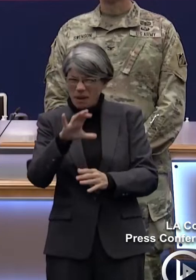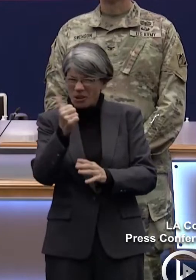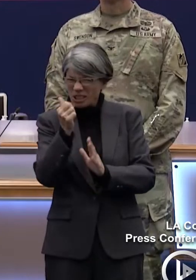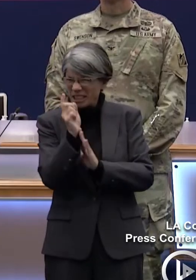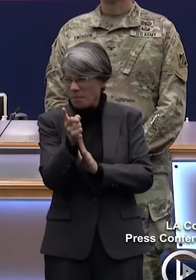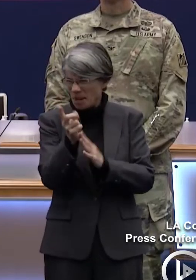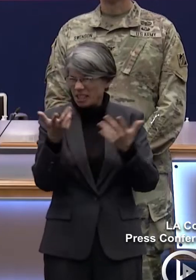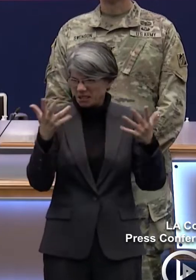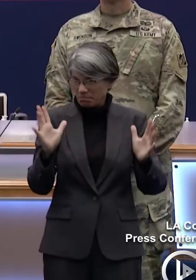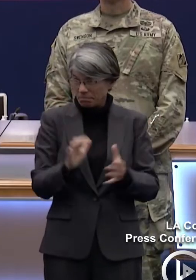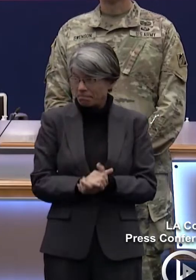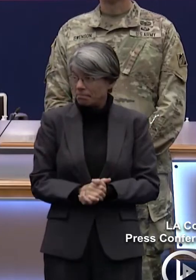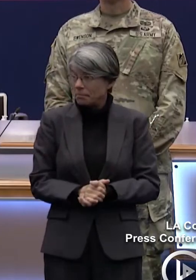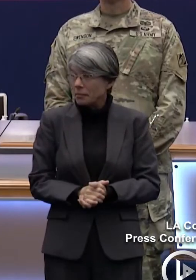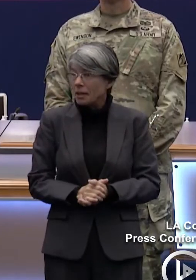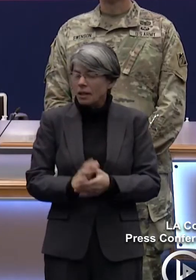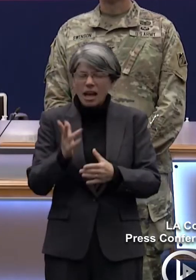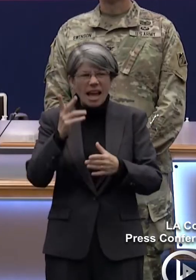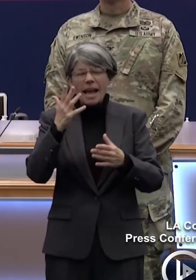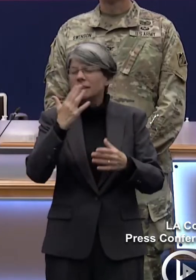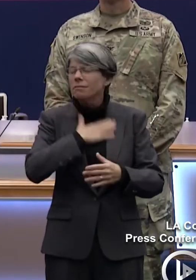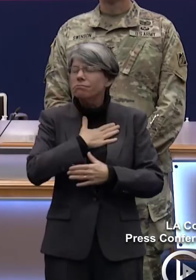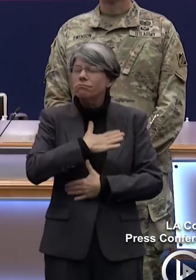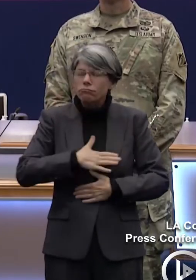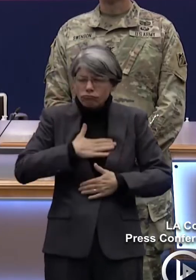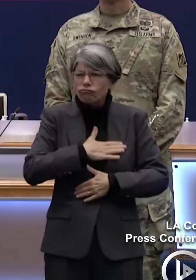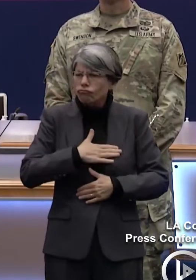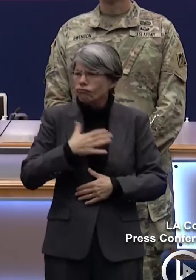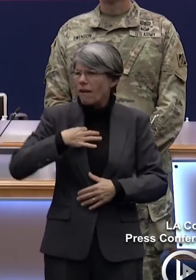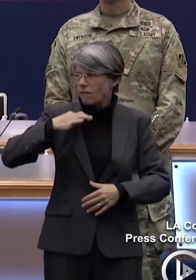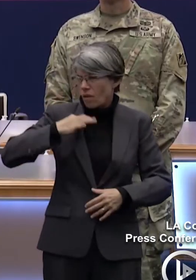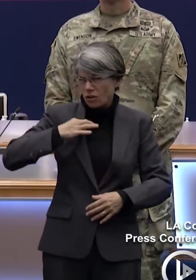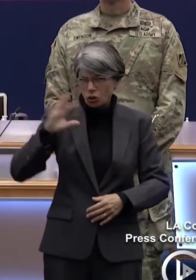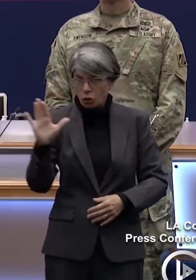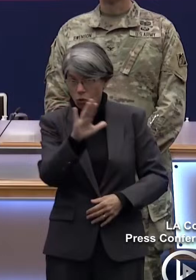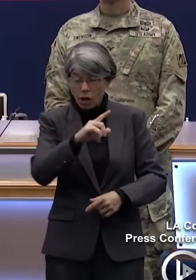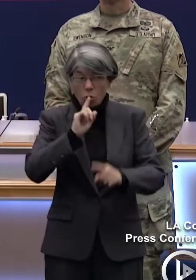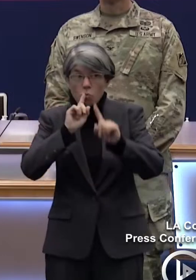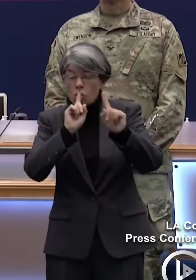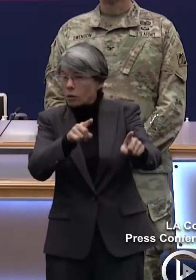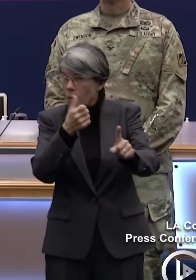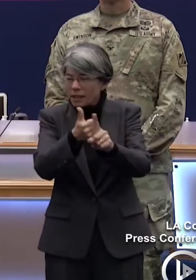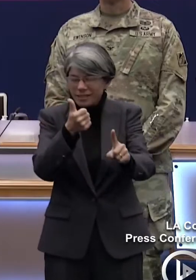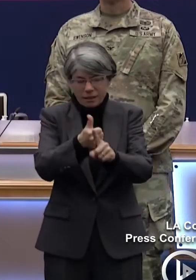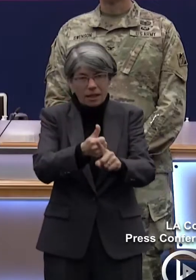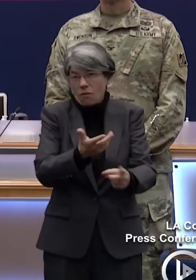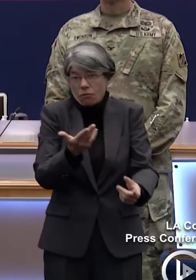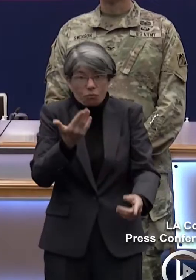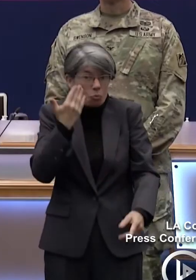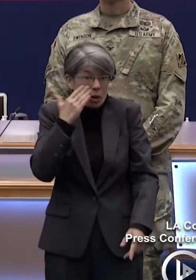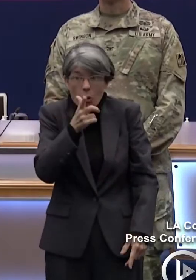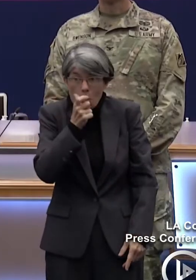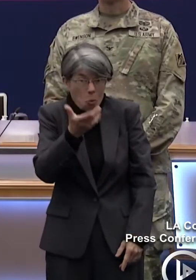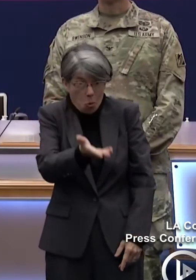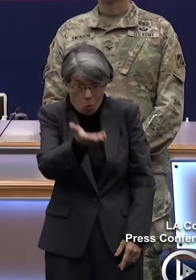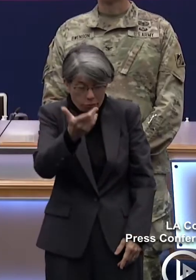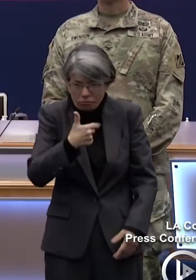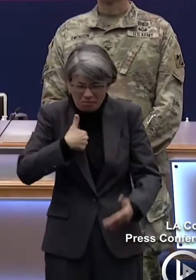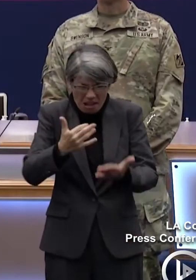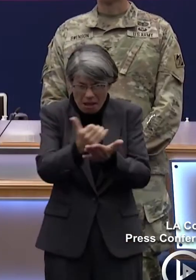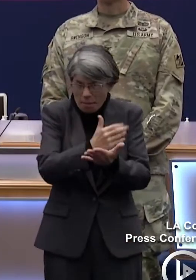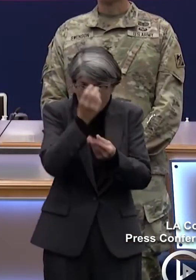to complete. It's completely voluntary, and all of your responses are anonymous. We don't collect